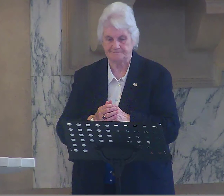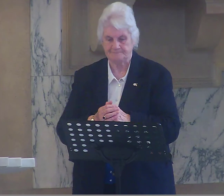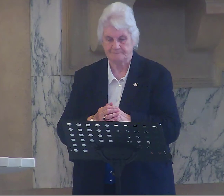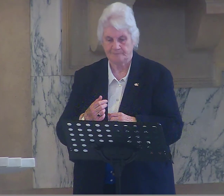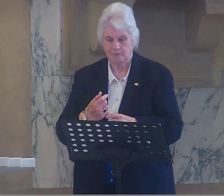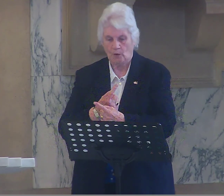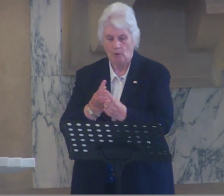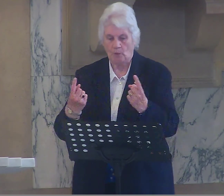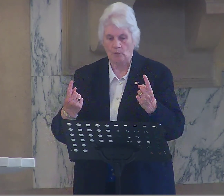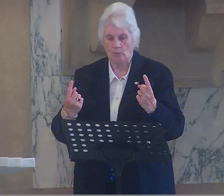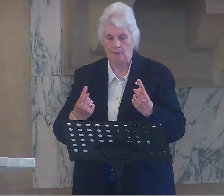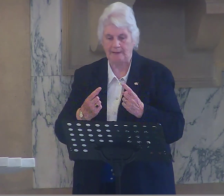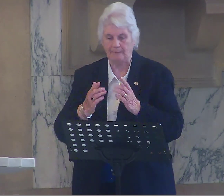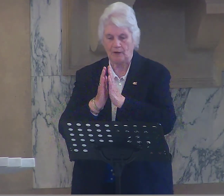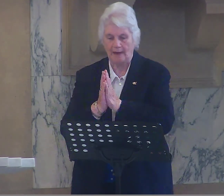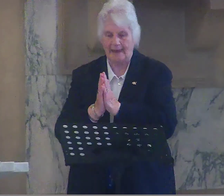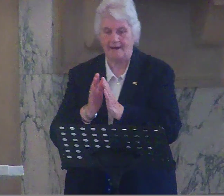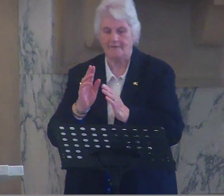We pray to the Lord.